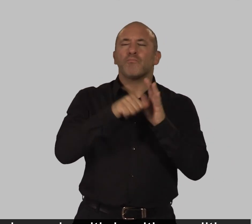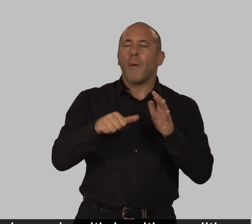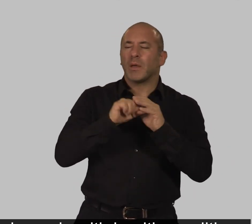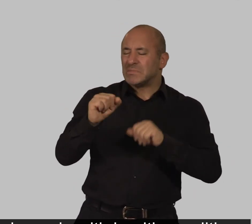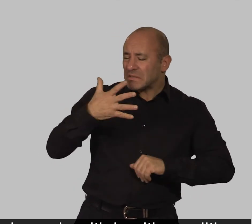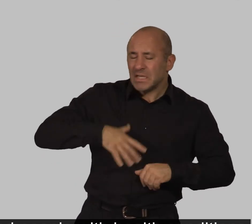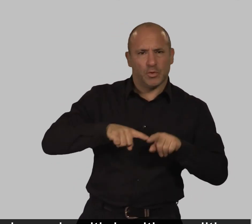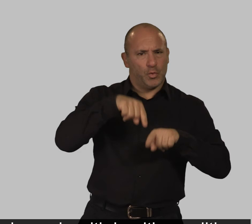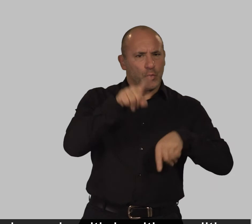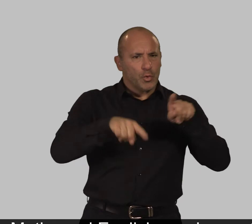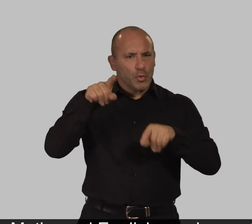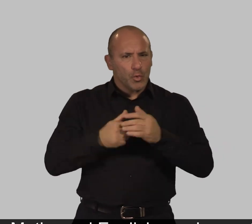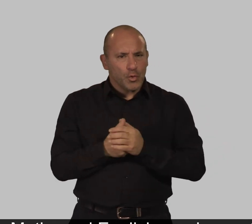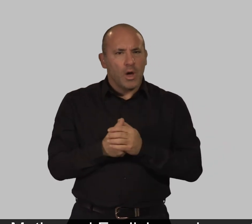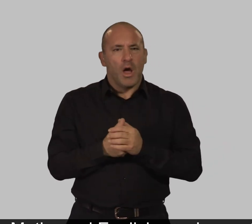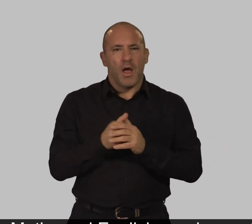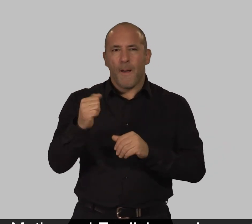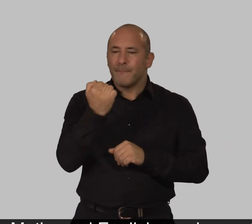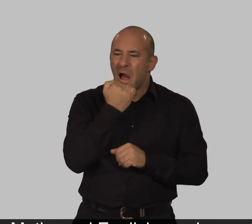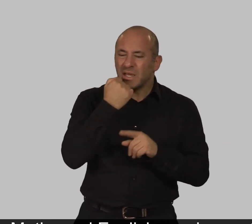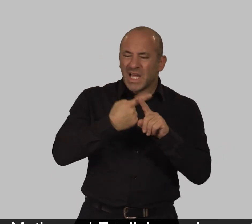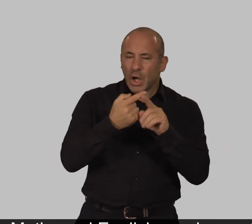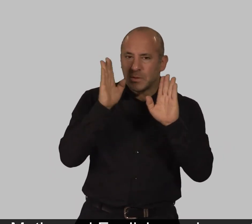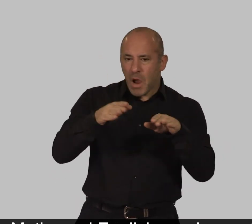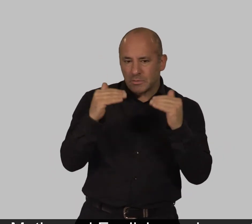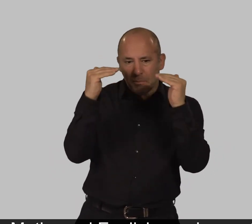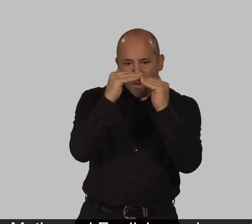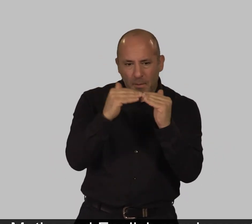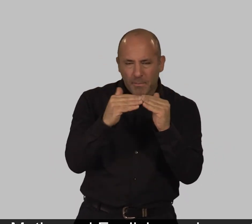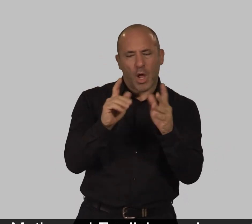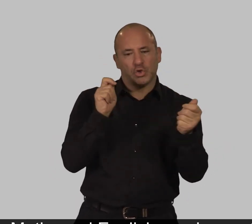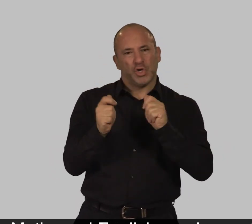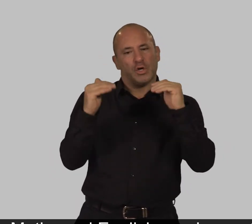make changes for them in the maths and English requirements.